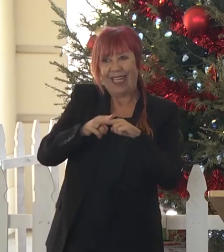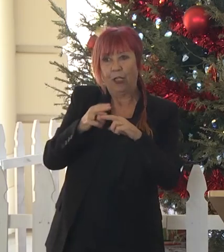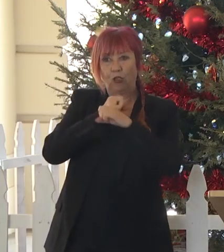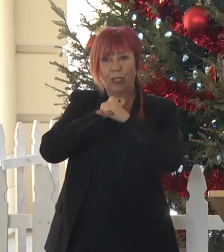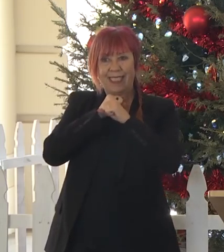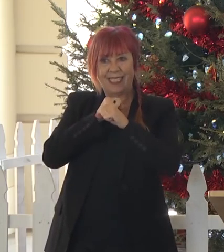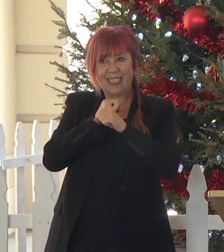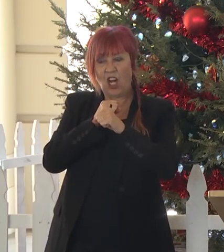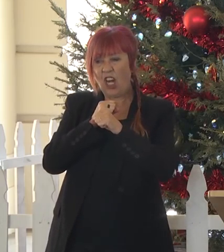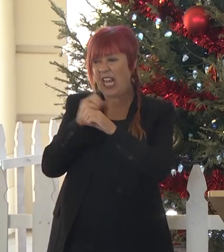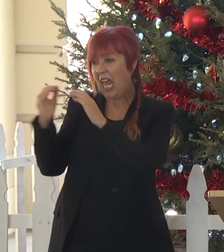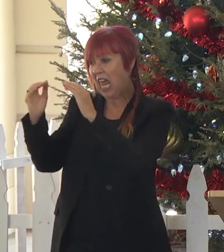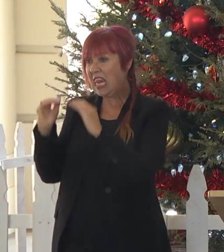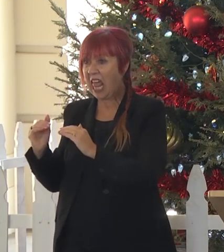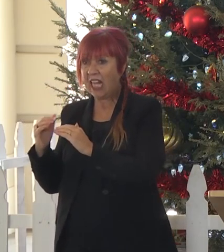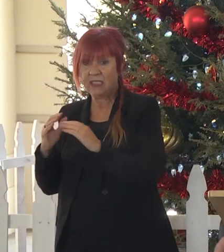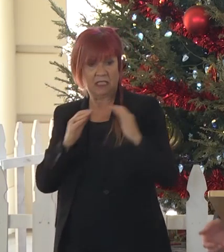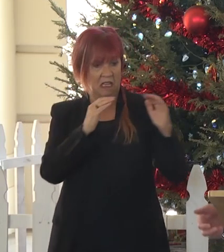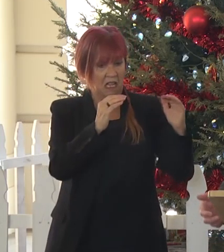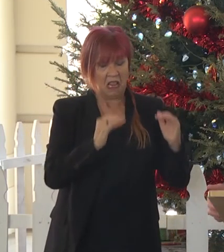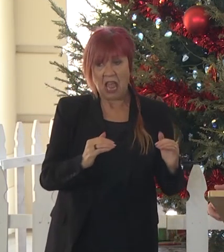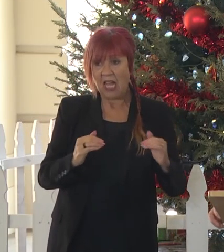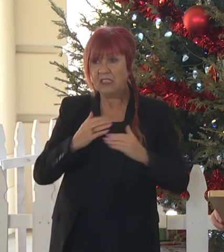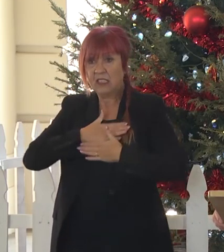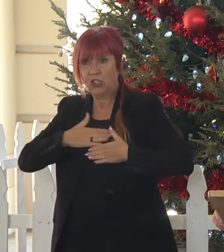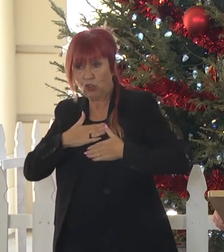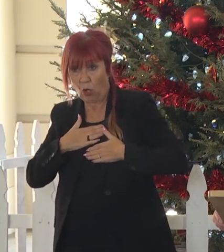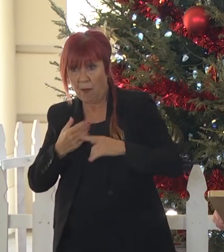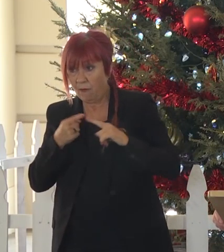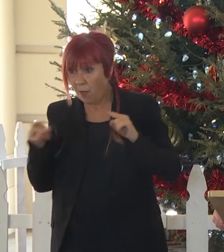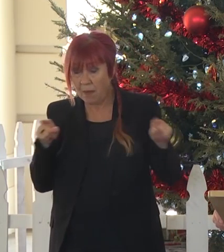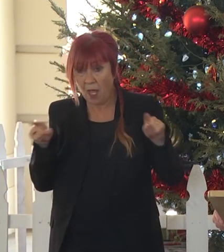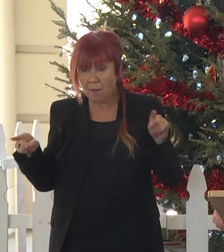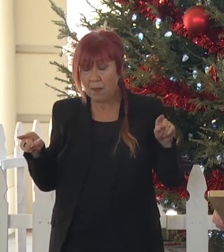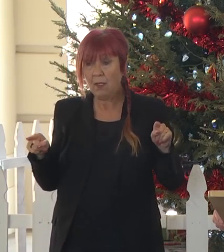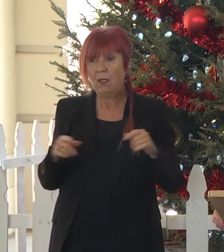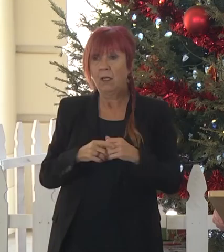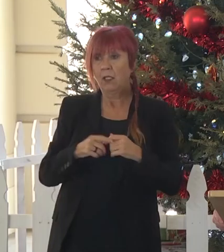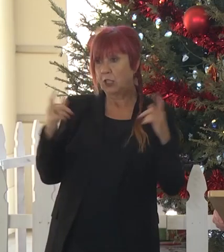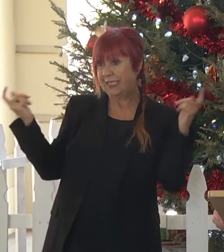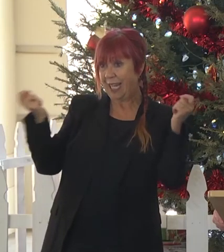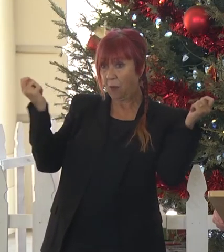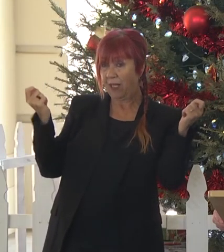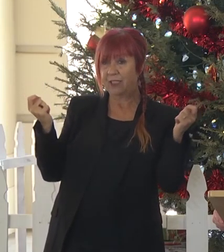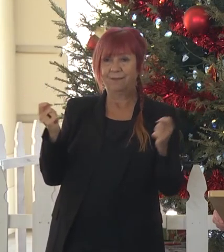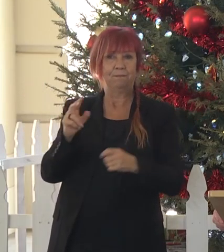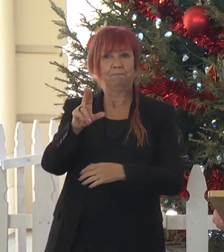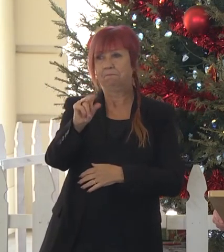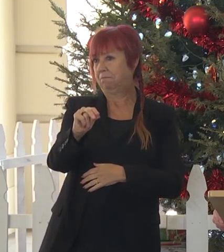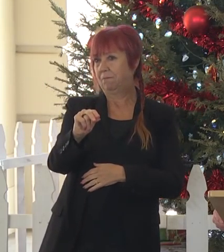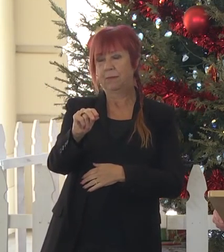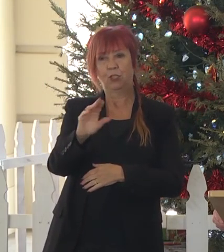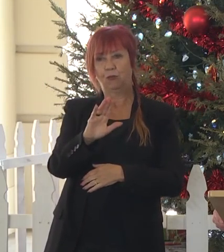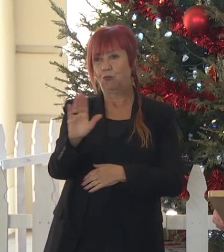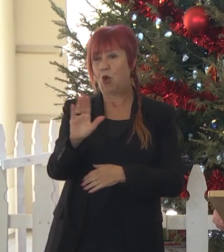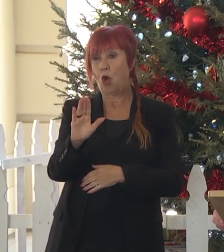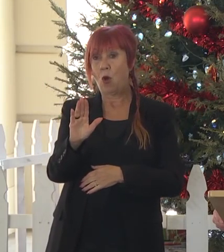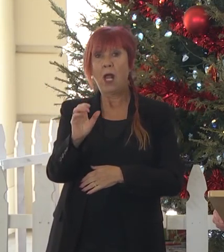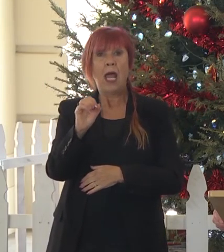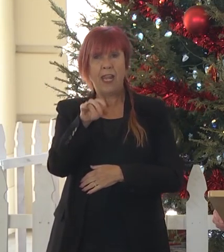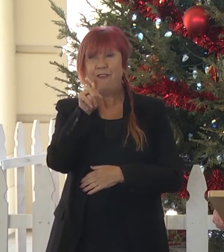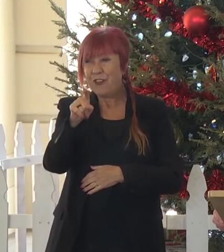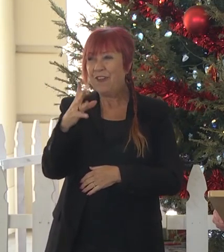The question is, does the security or heightened security take away from the New Year's celebration? The answer is absolutely not. For those of you that